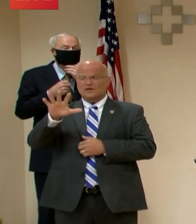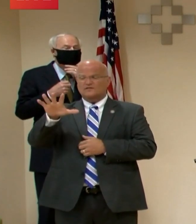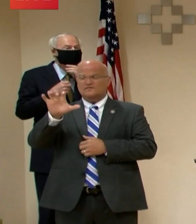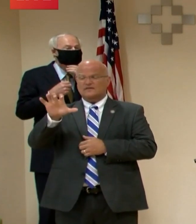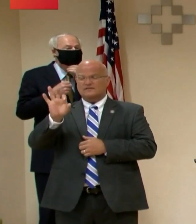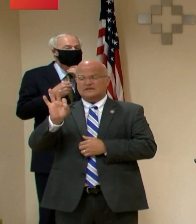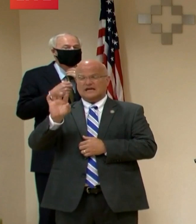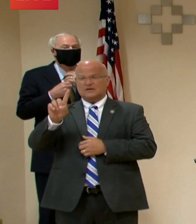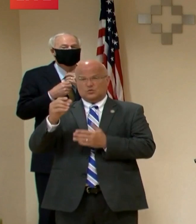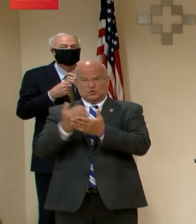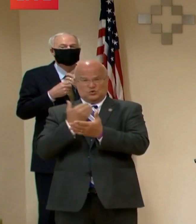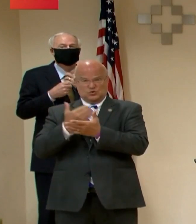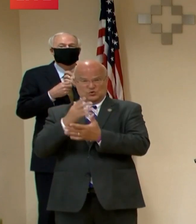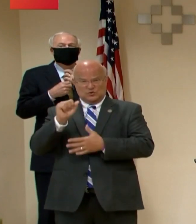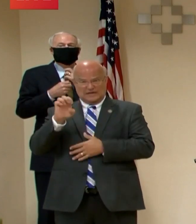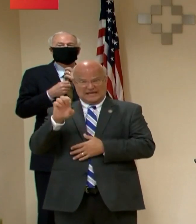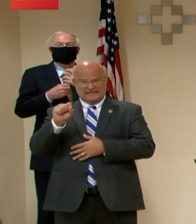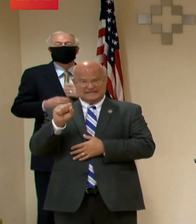591 new cases,